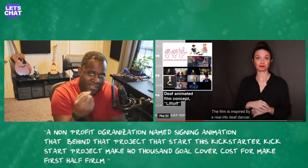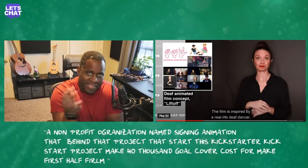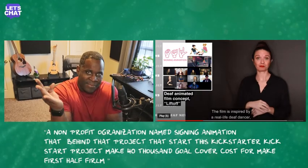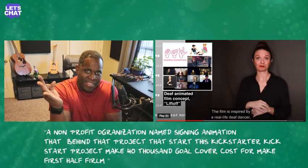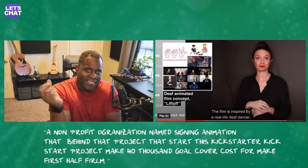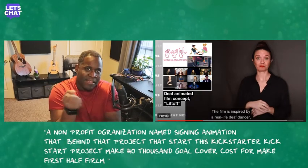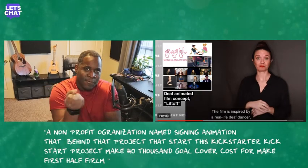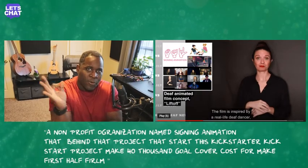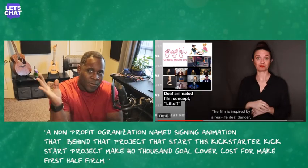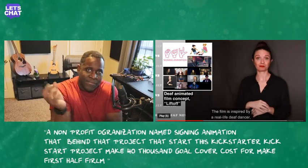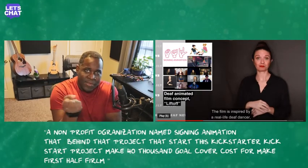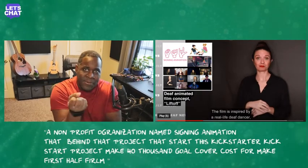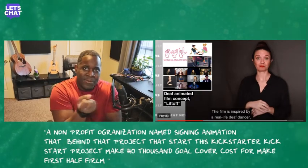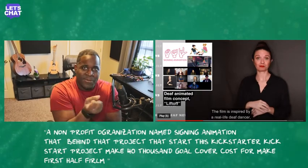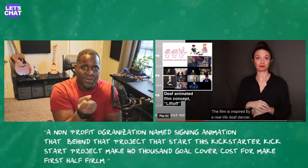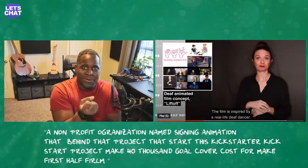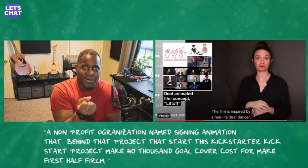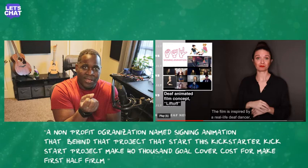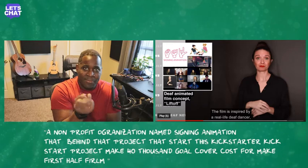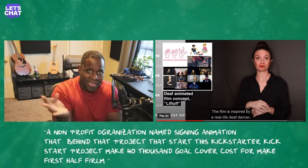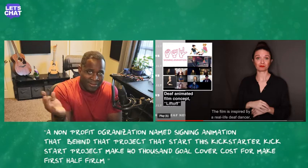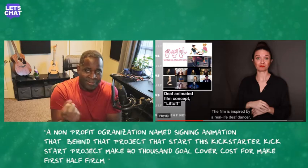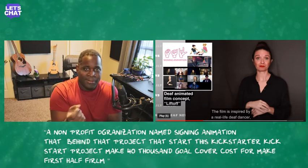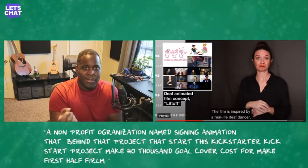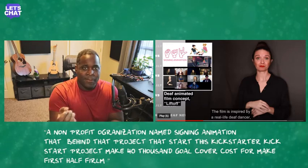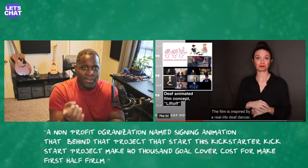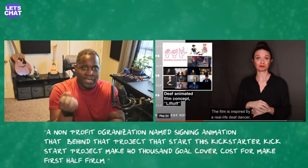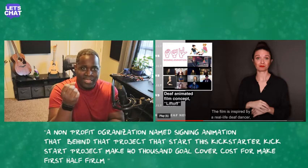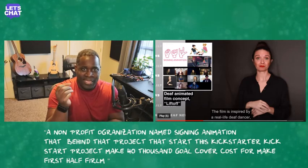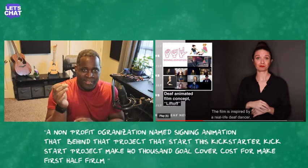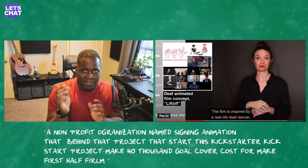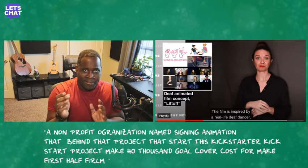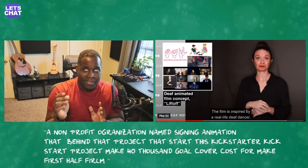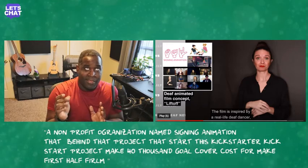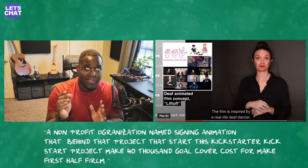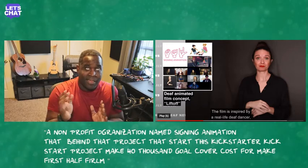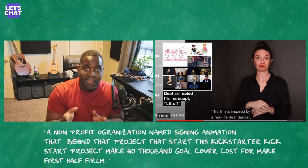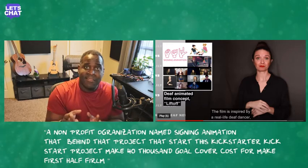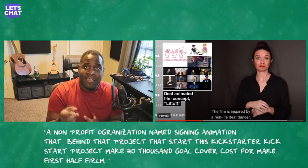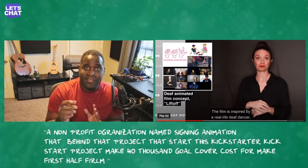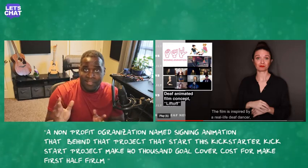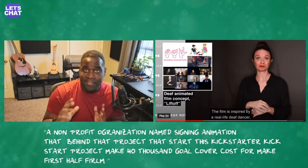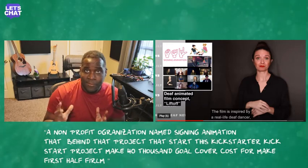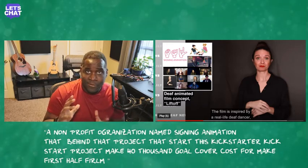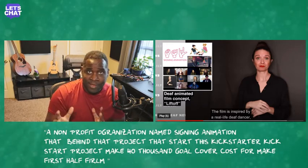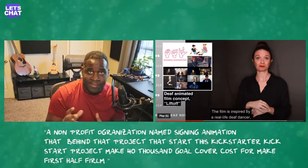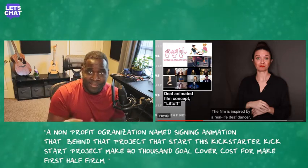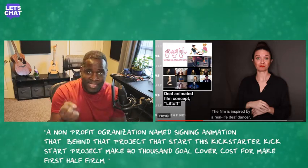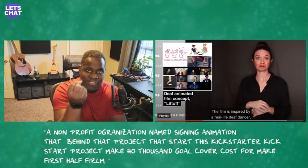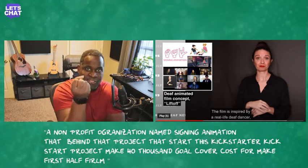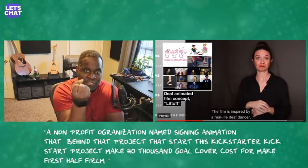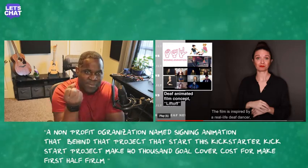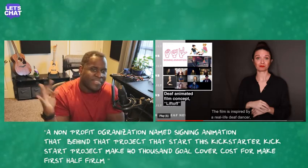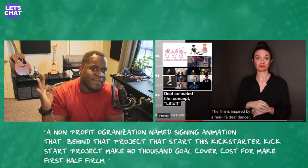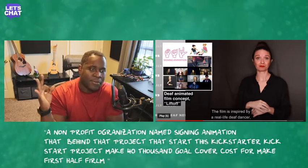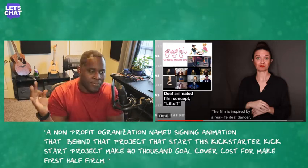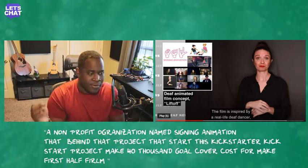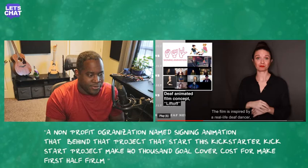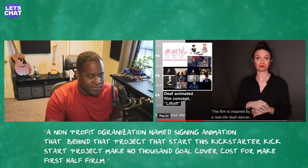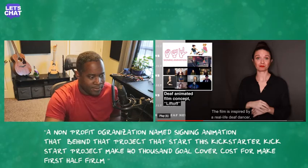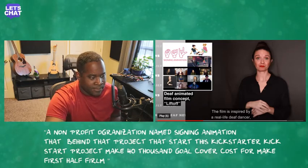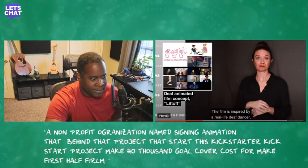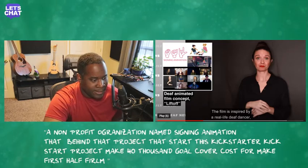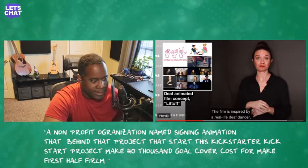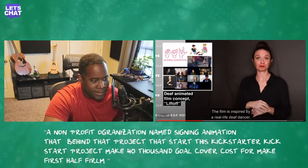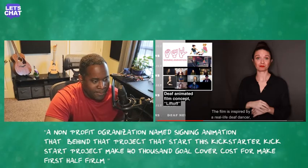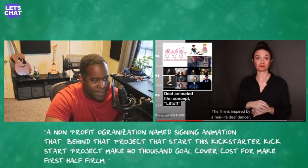So this sign means several or few or a bit, but in the context, at least when you translate it to English, she's specifically referring